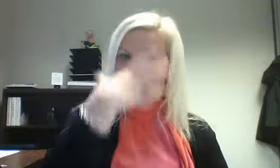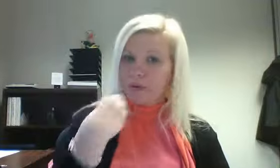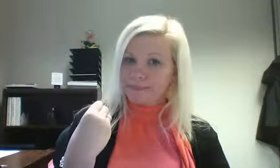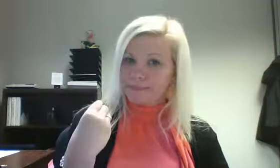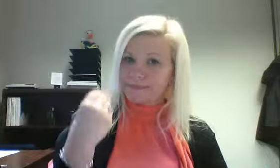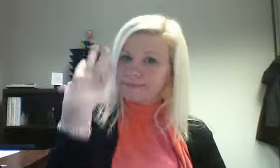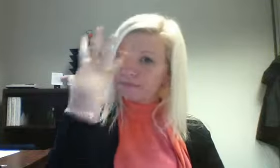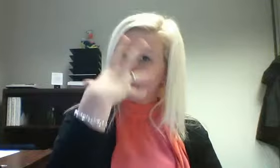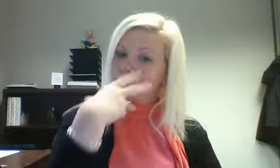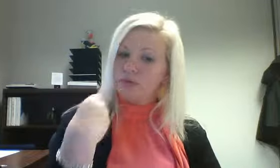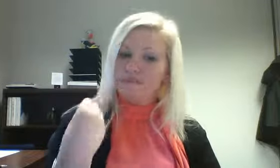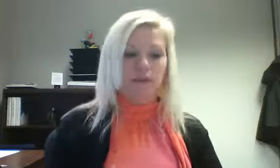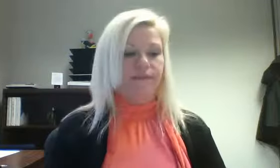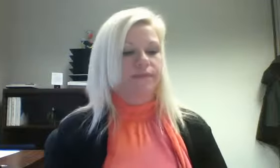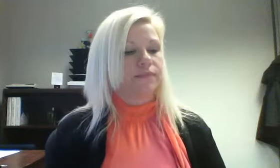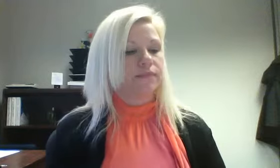beautiful, beautiful.